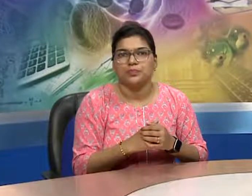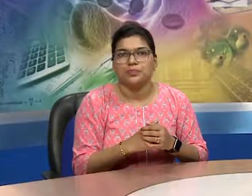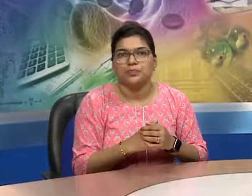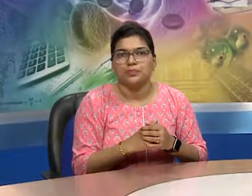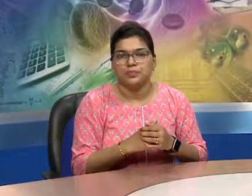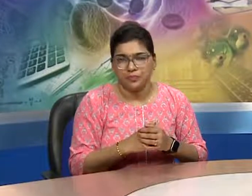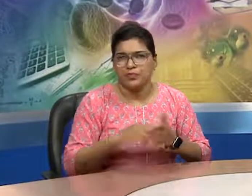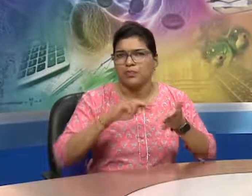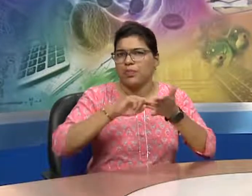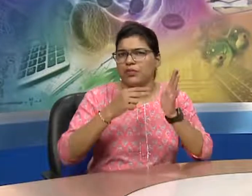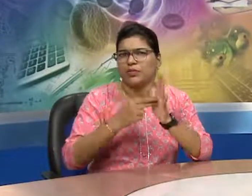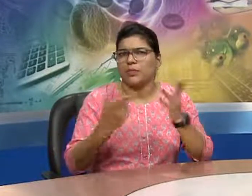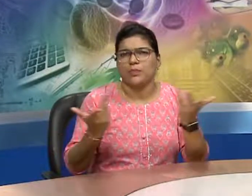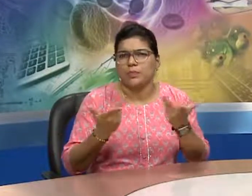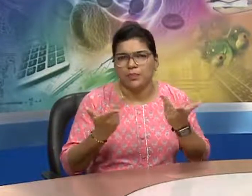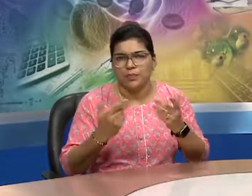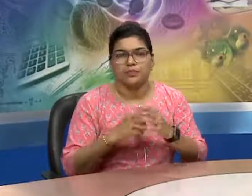are phosphorus and nitrogen.